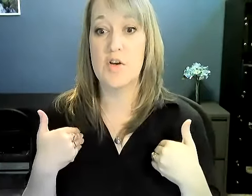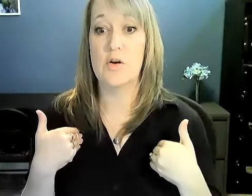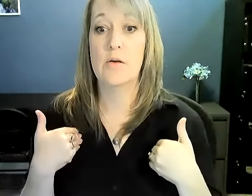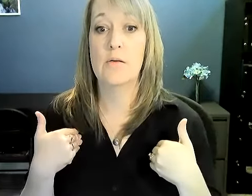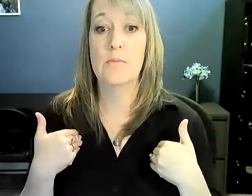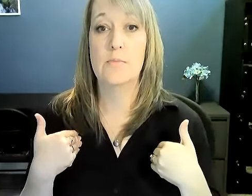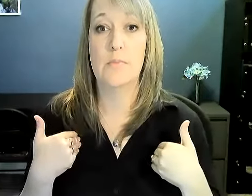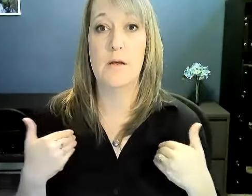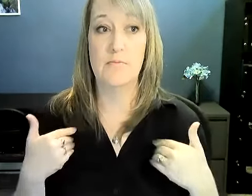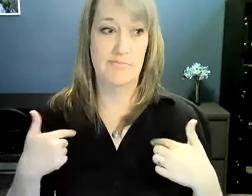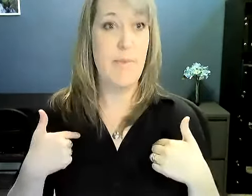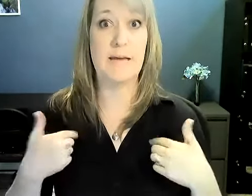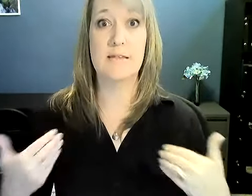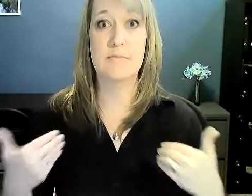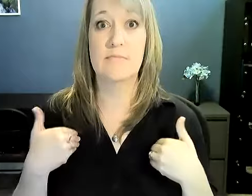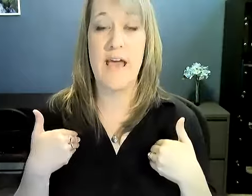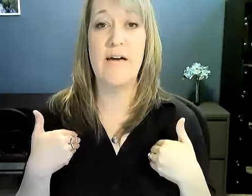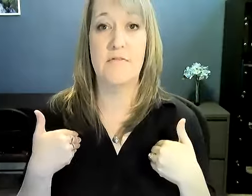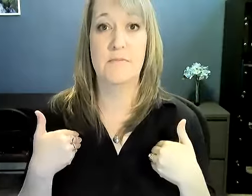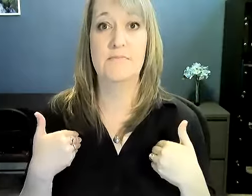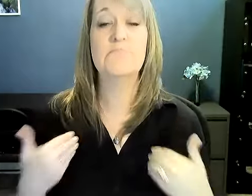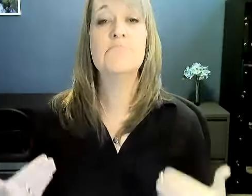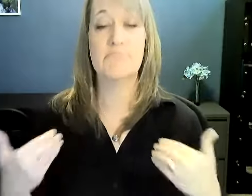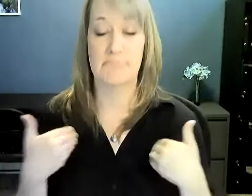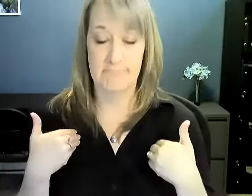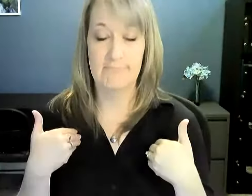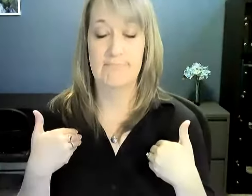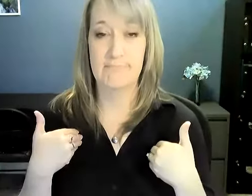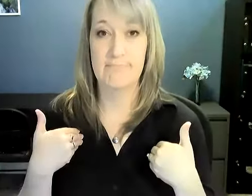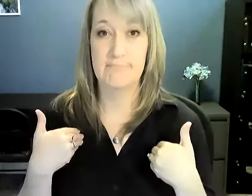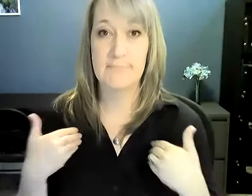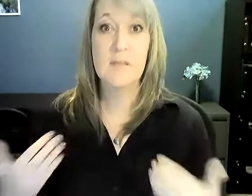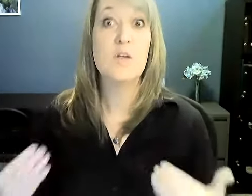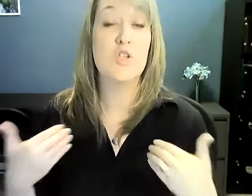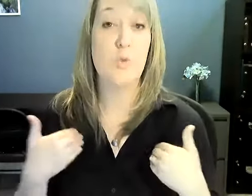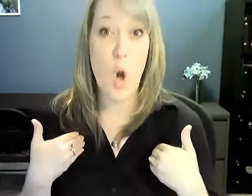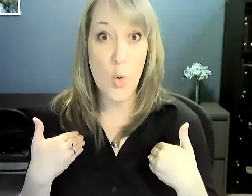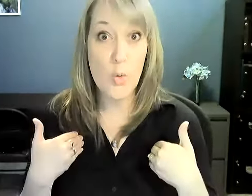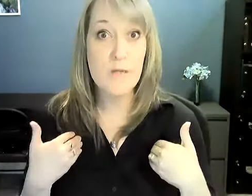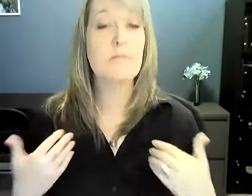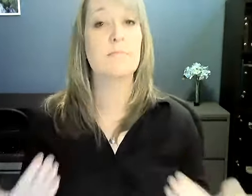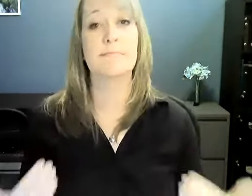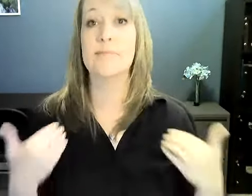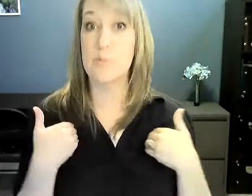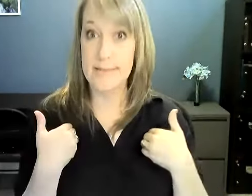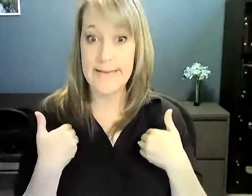your pecs. Have. to own, to